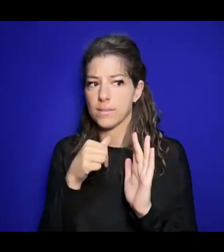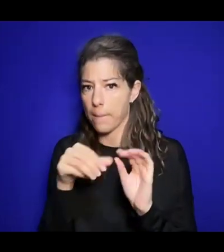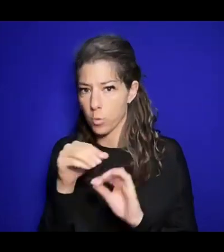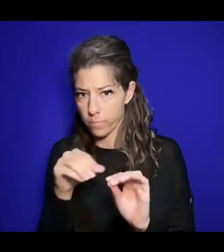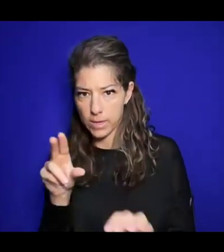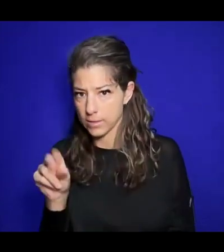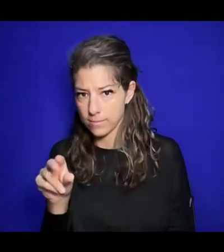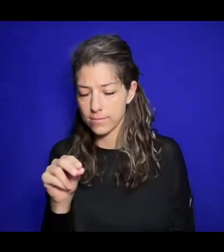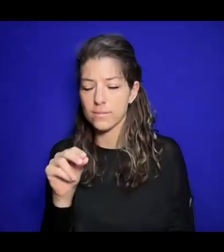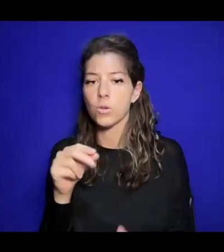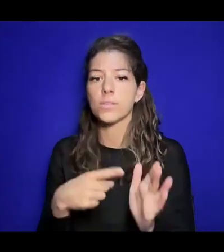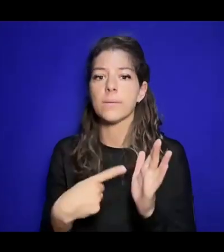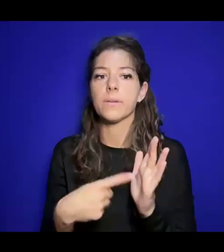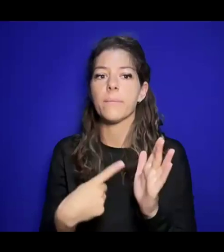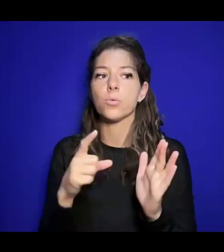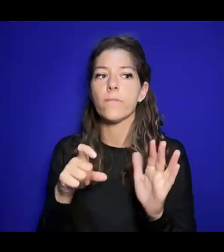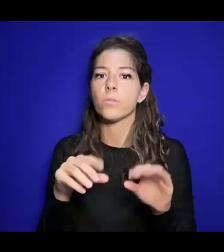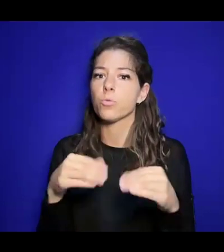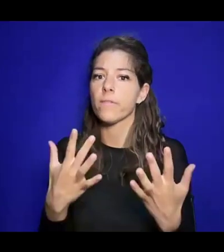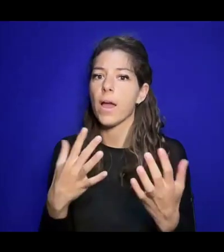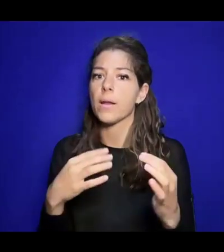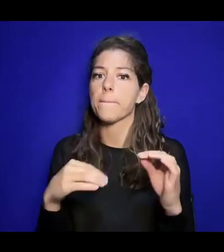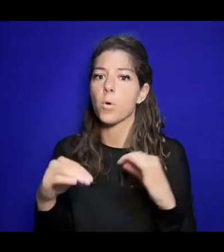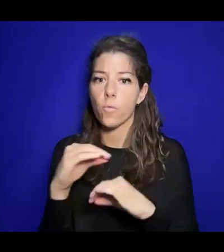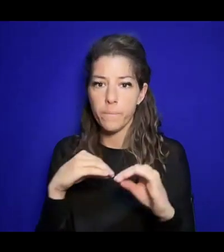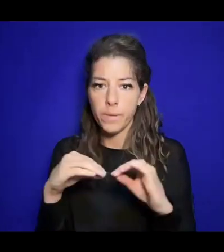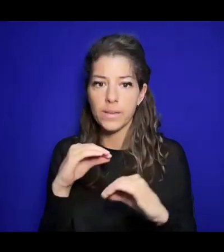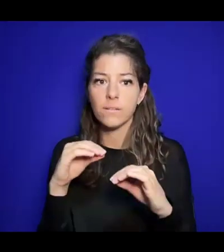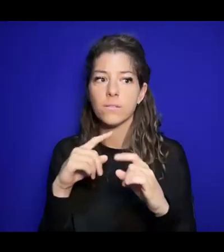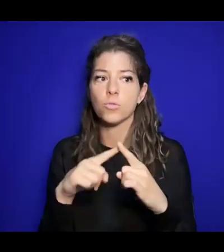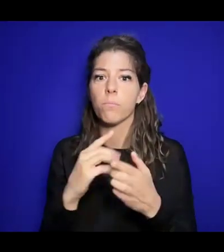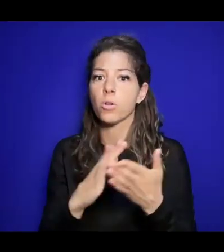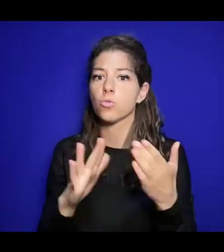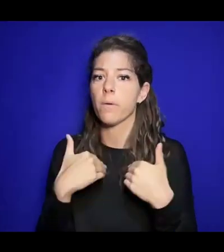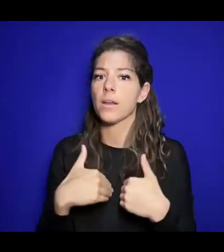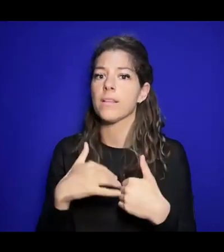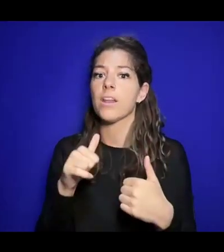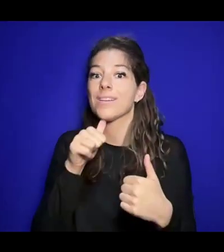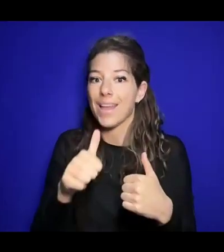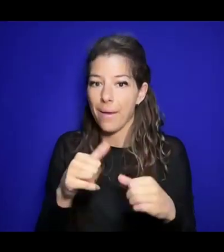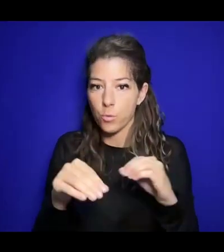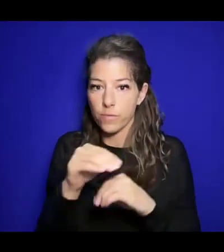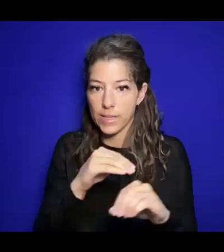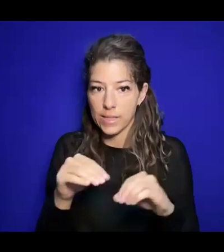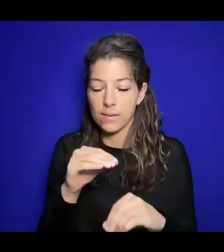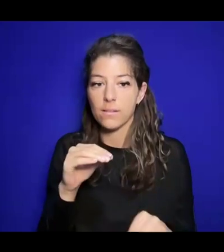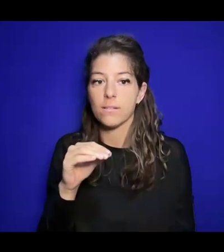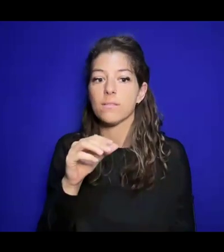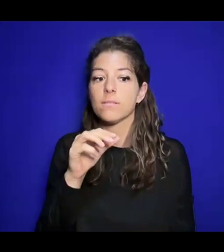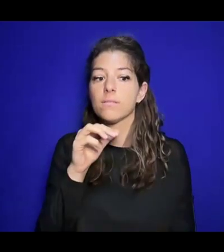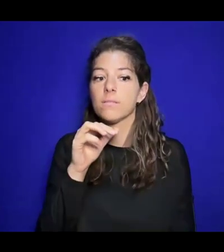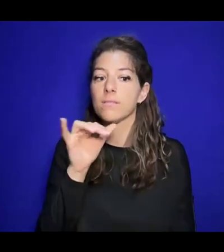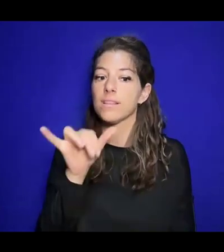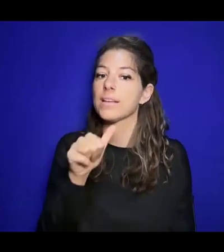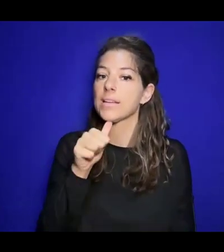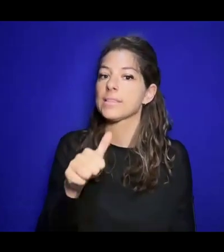non-movement. So sometimes you have to provide movement to the parts of your body that are not moving. Being non-ambulatory